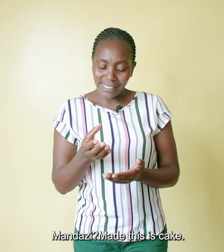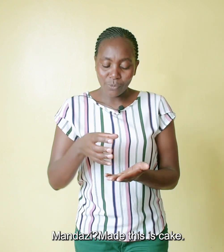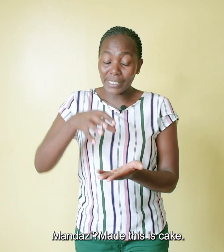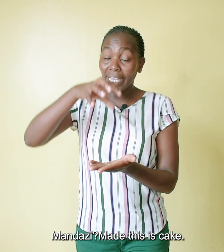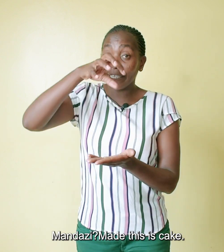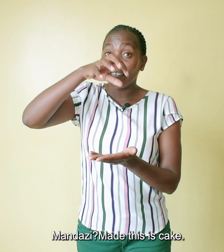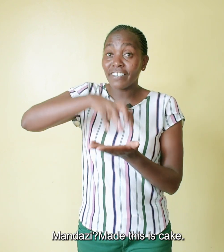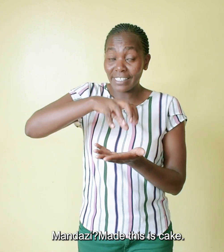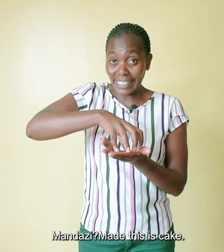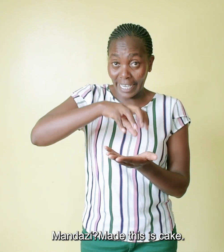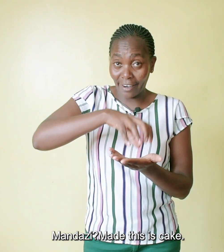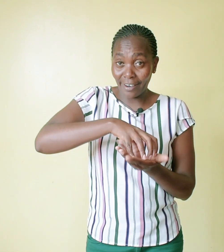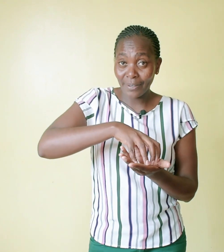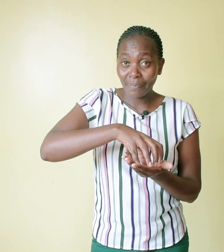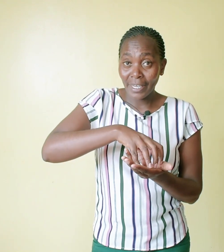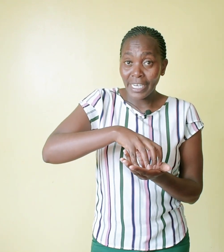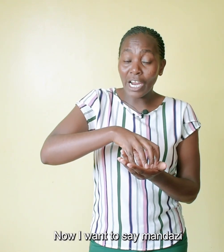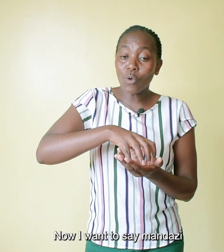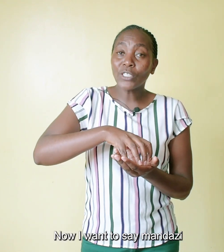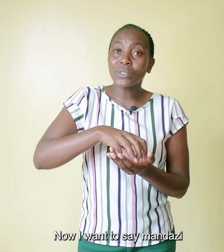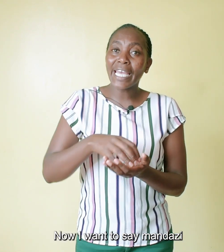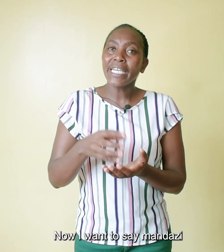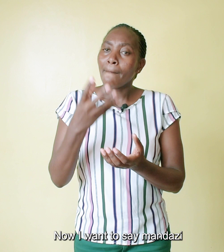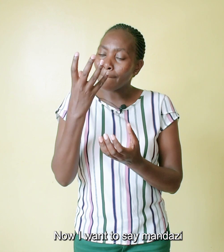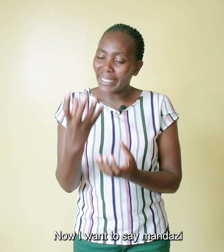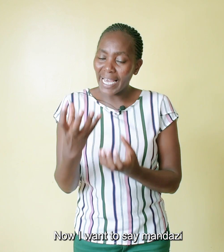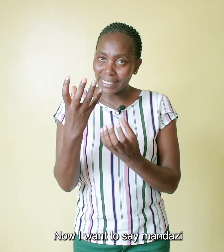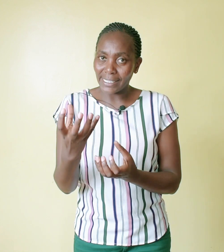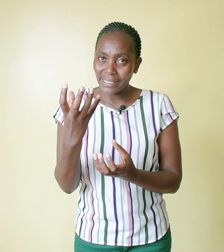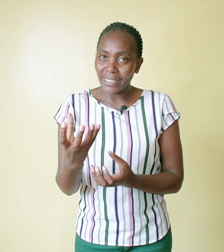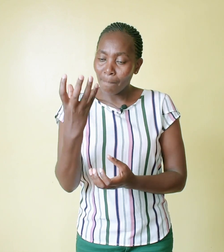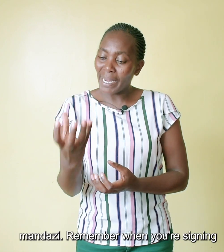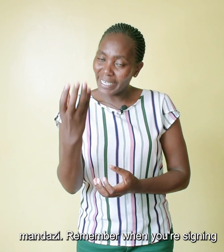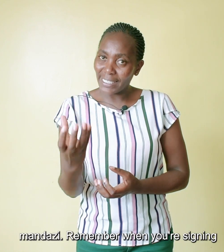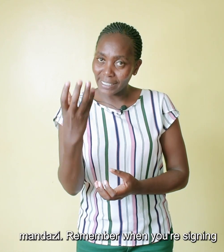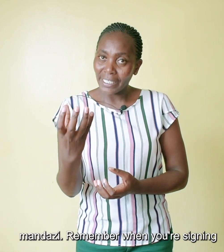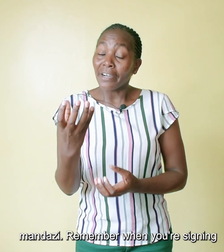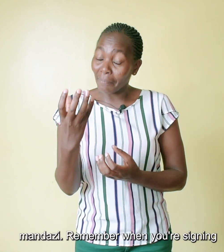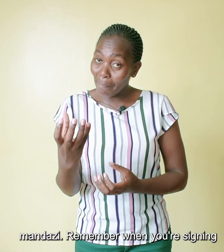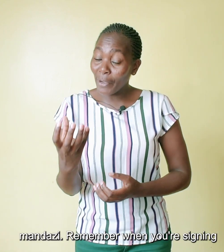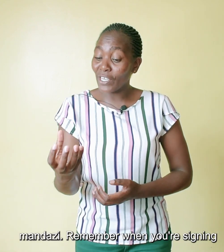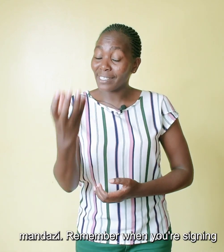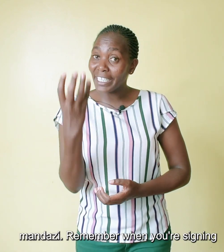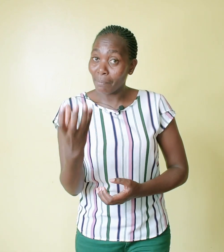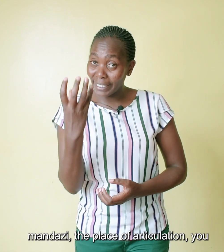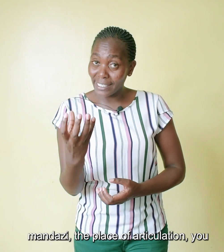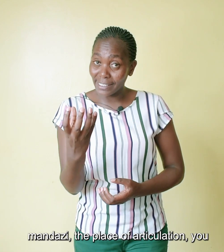We said this is cake. Now we want to sign mandazi. Mandazi. Remember when you're signing mandazi,